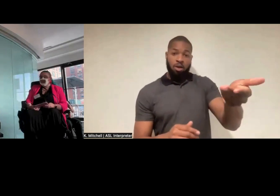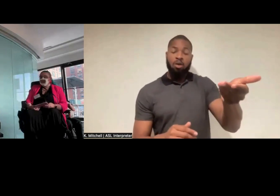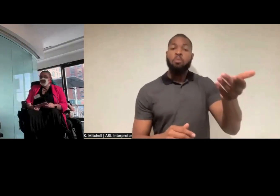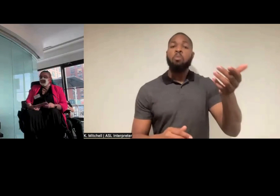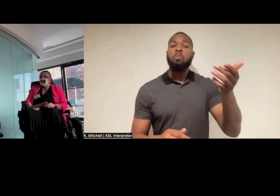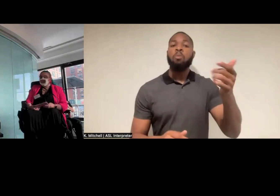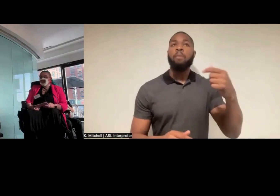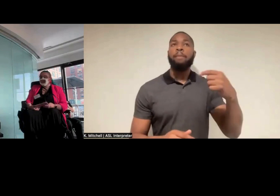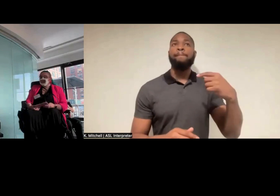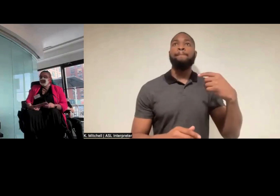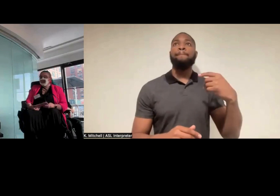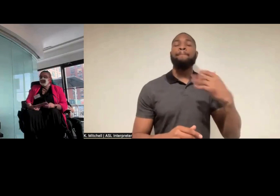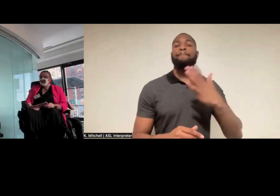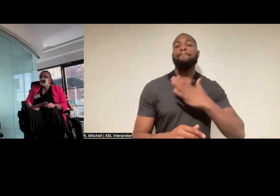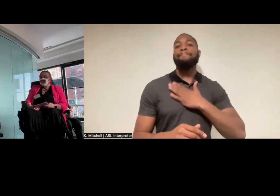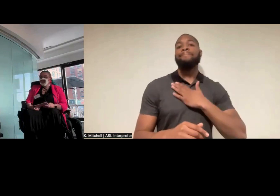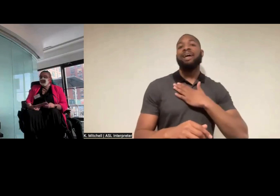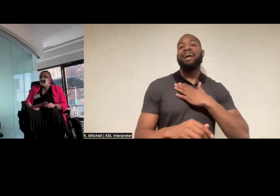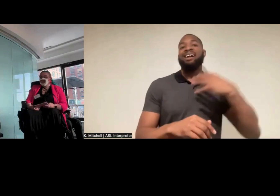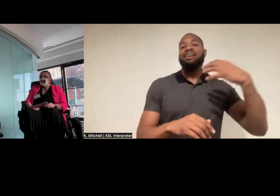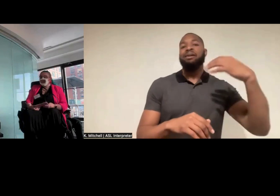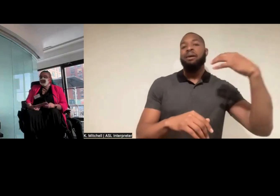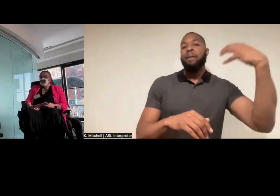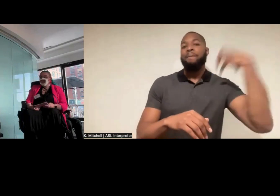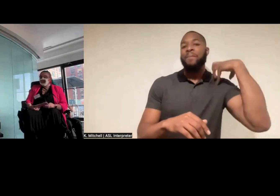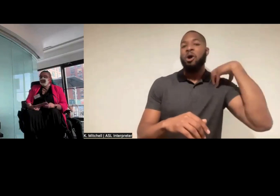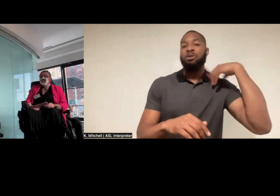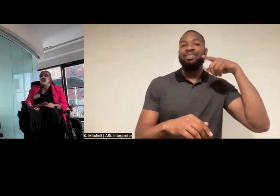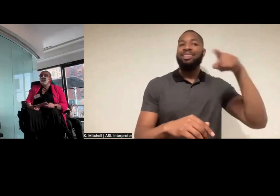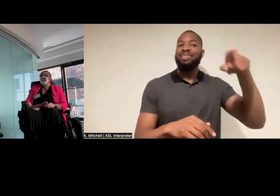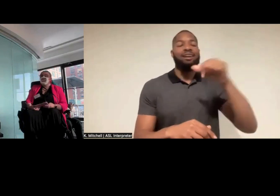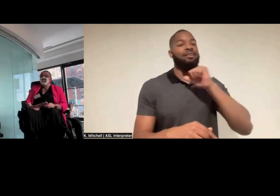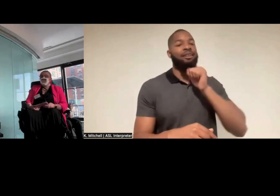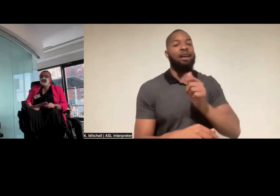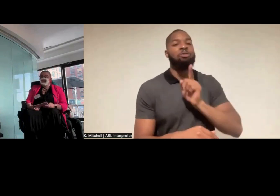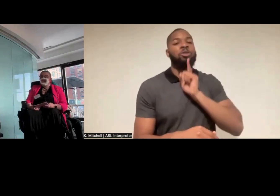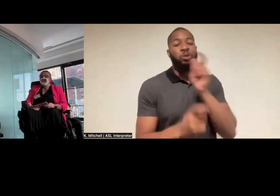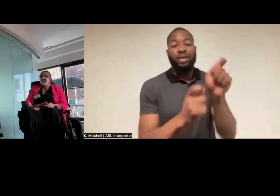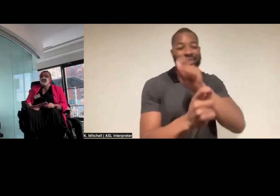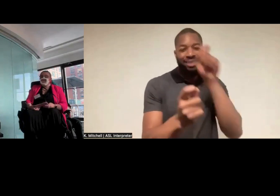my employers don't know what it means to be inclusive.